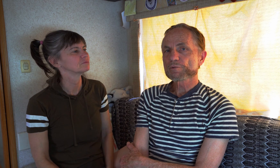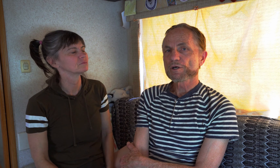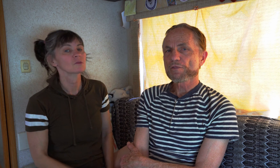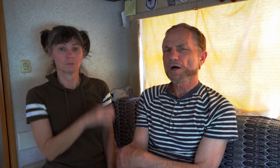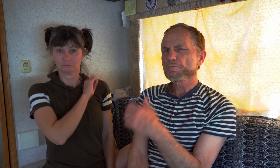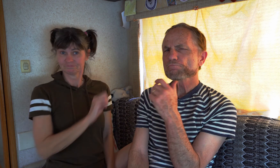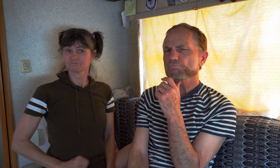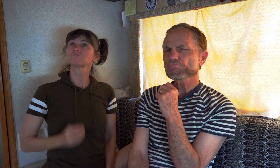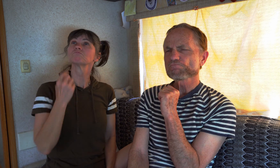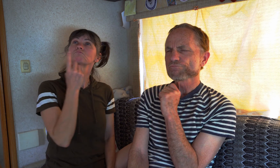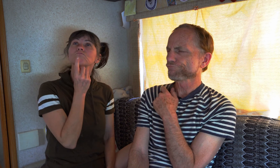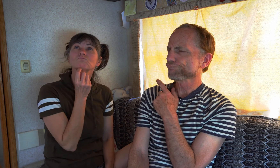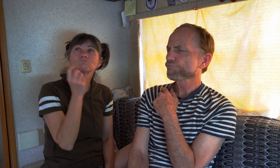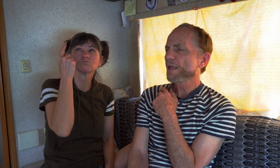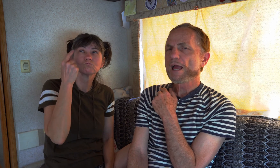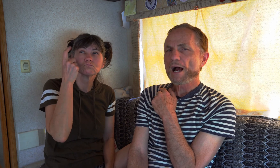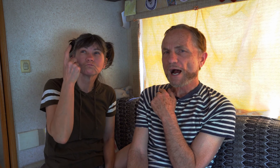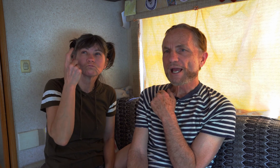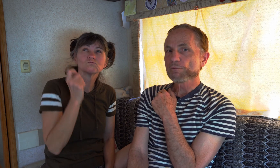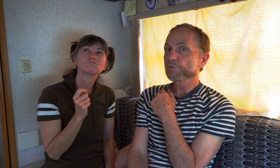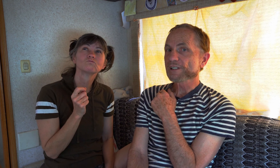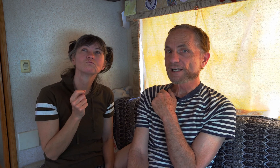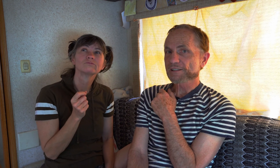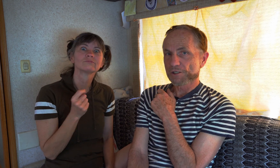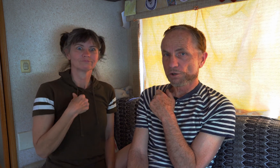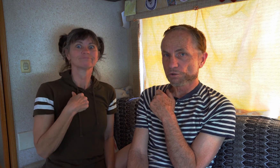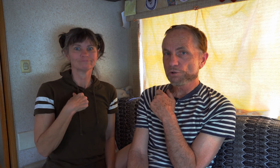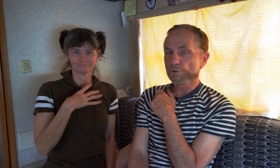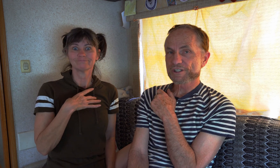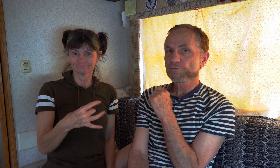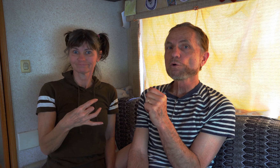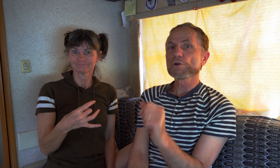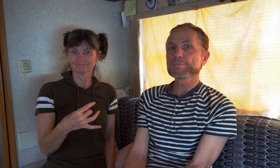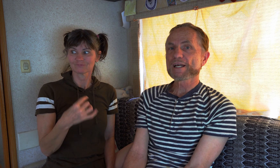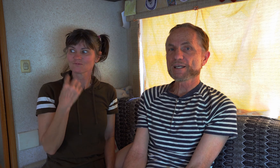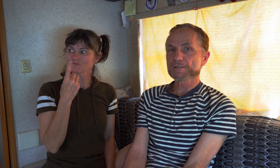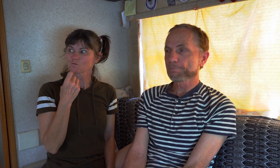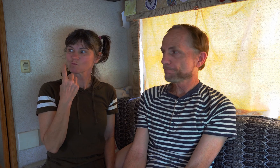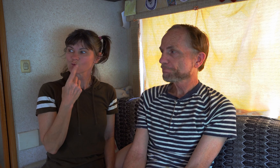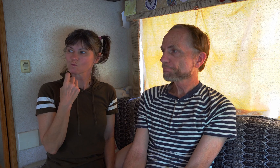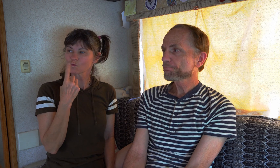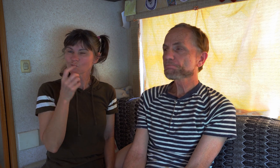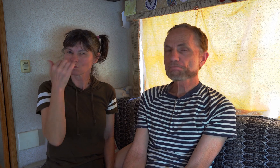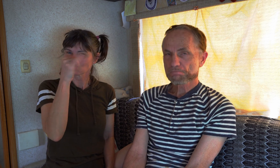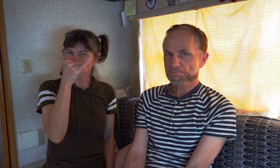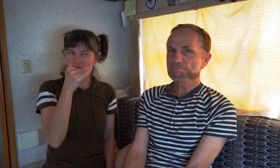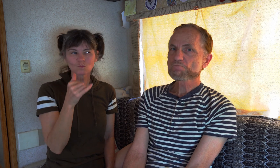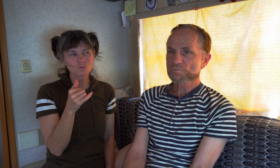the emperor thought, I would really like to know who is a fool in my kingdom.